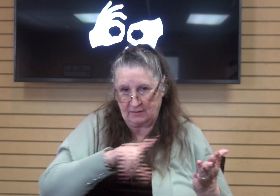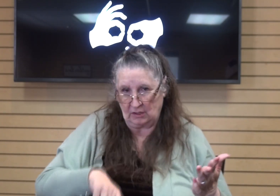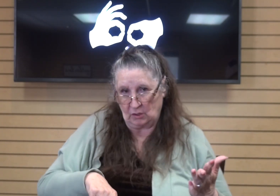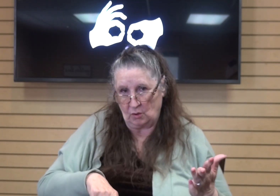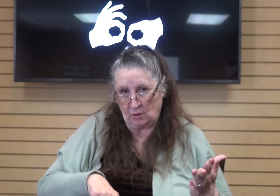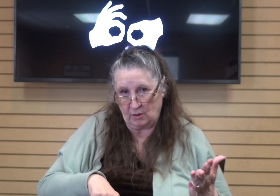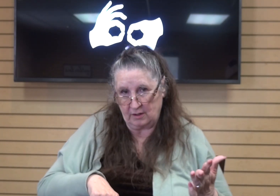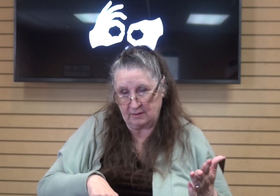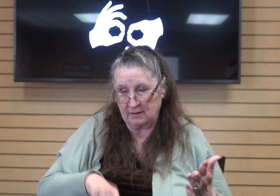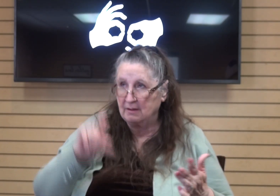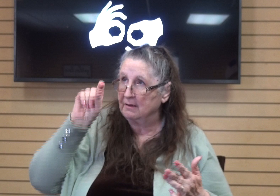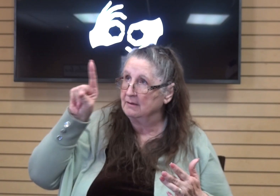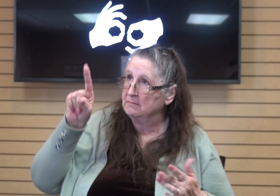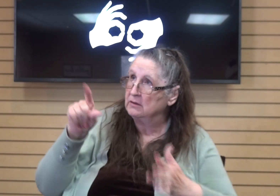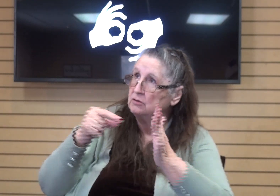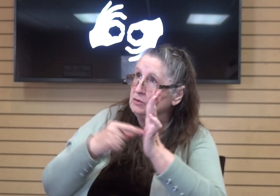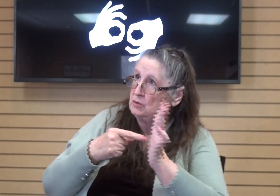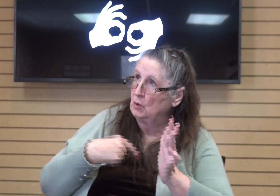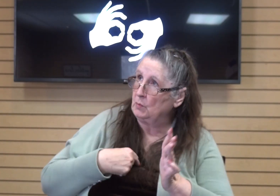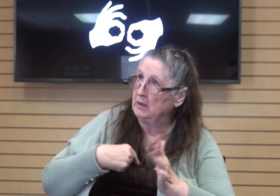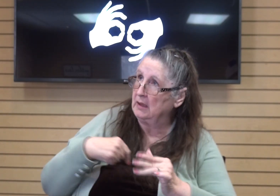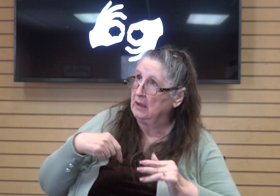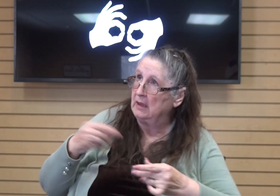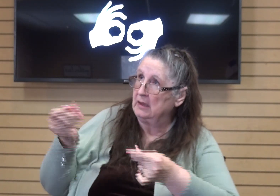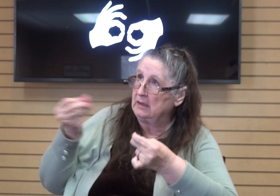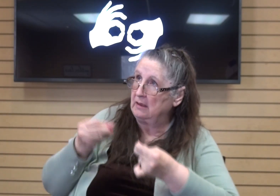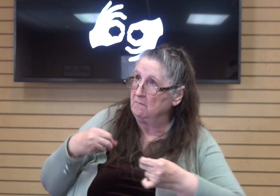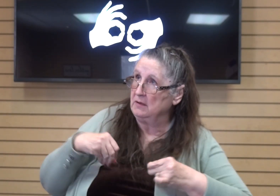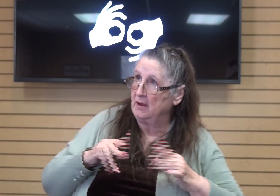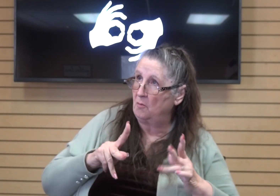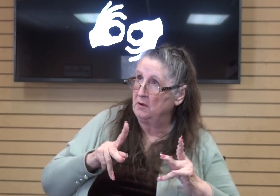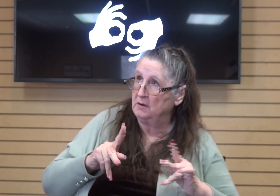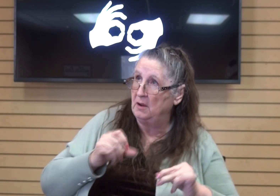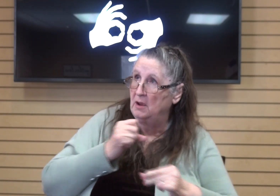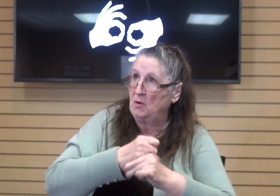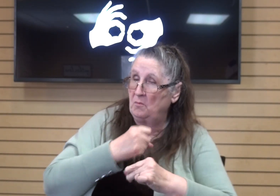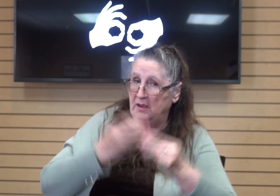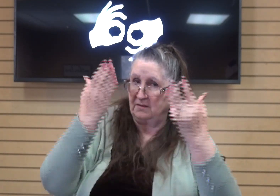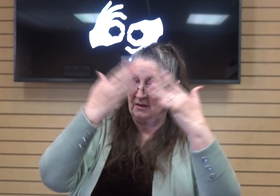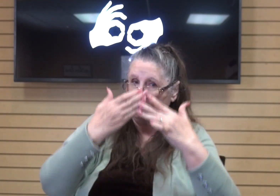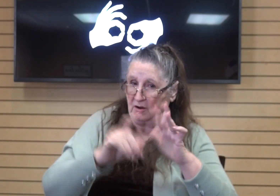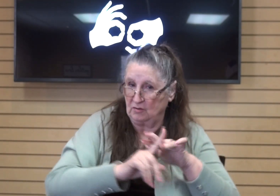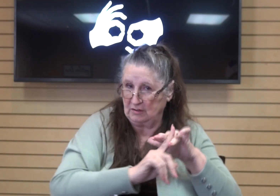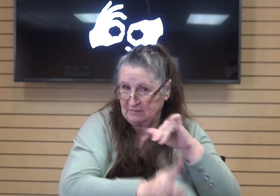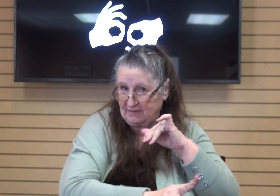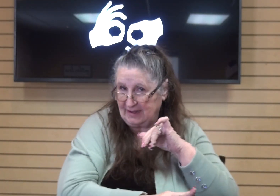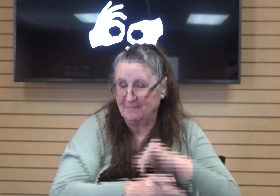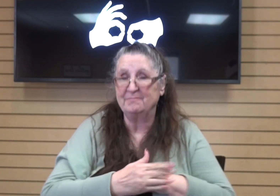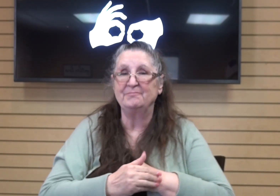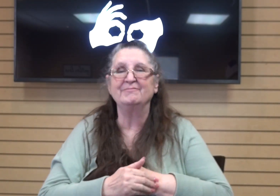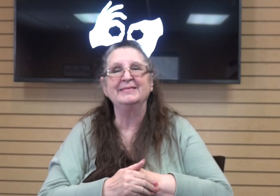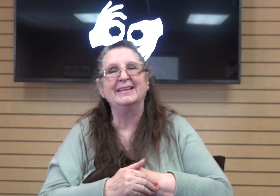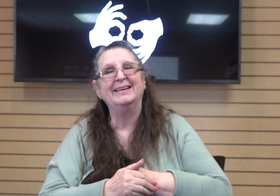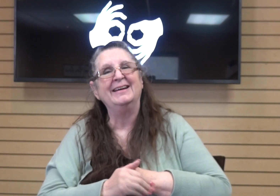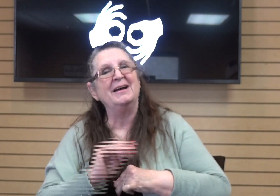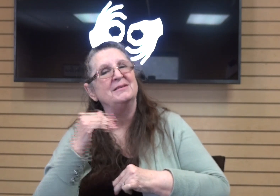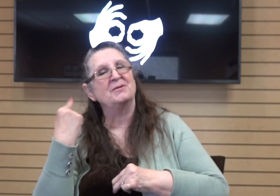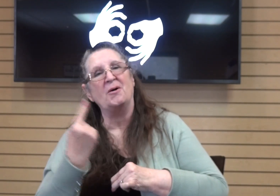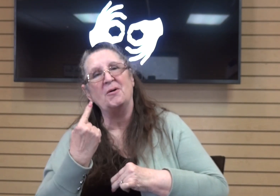you and to give you that opportunity to make that darkness run away. Hey guys, as always, it's a blessing doing